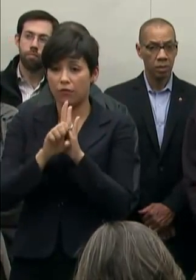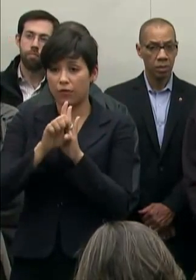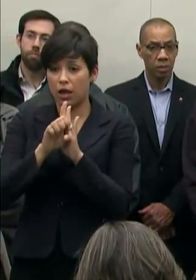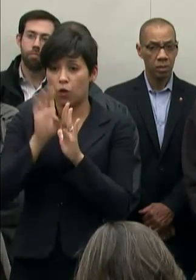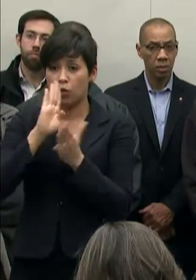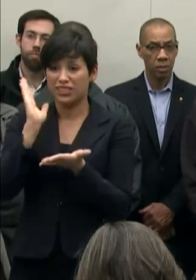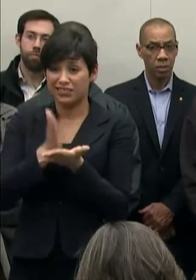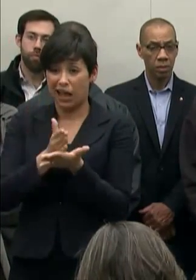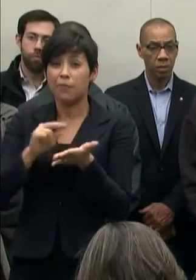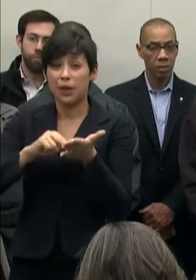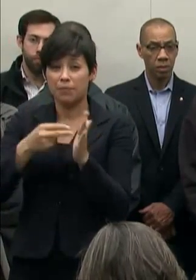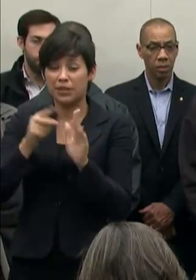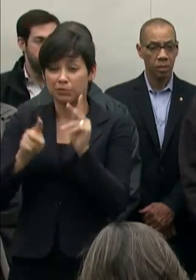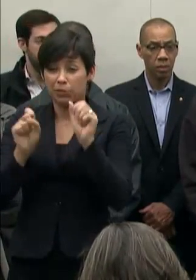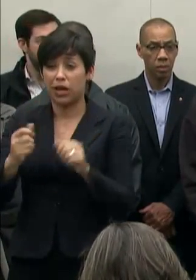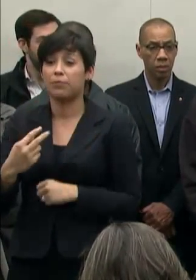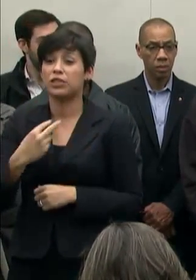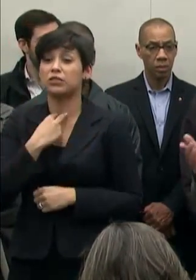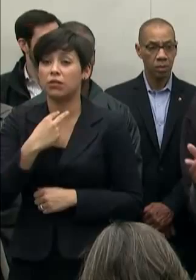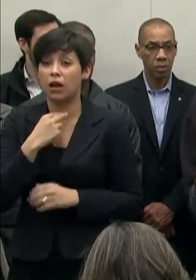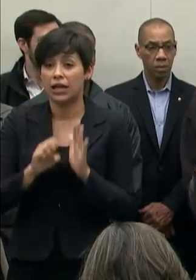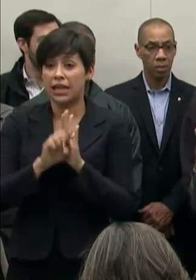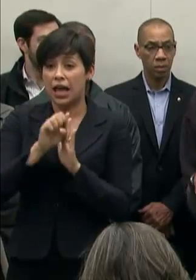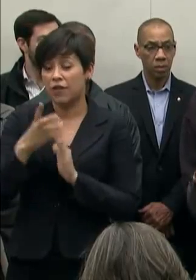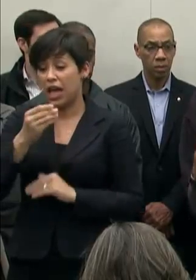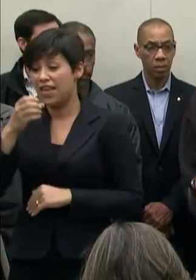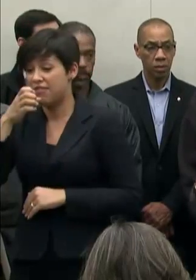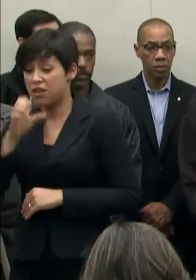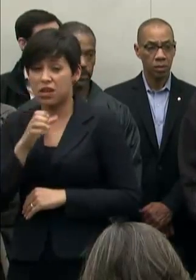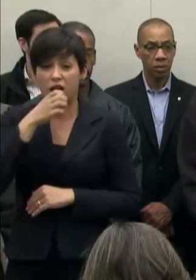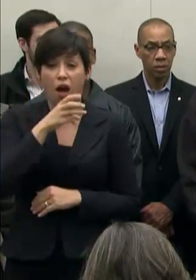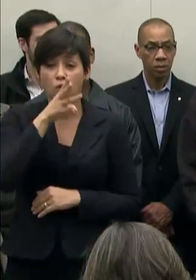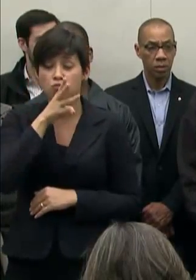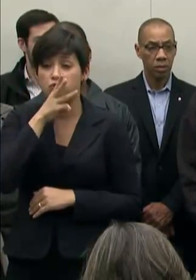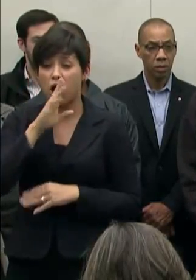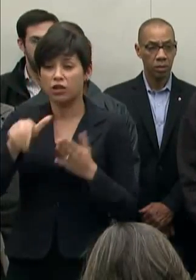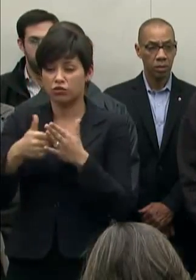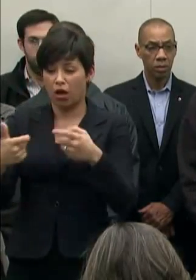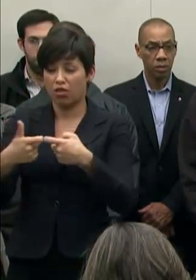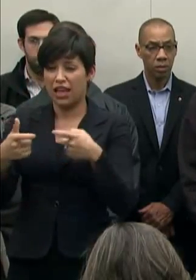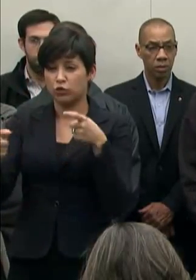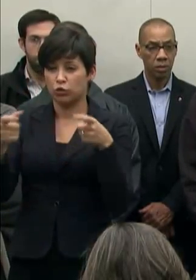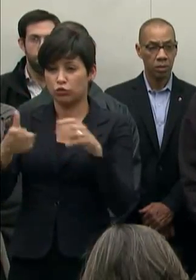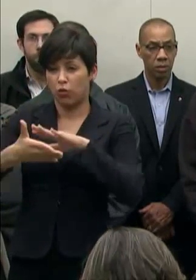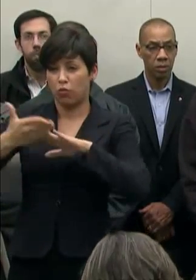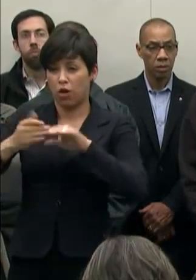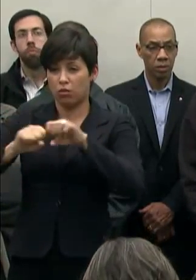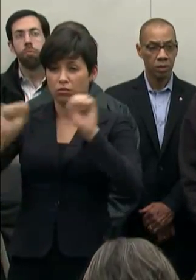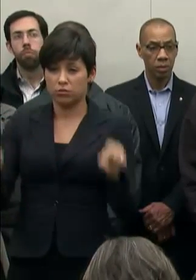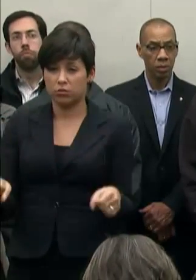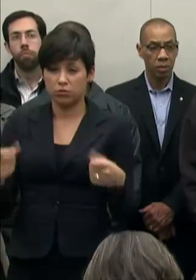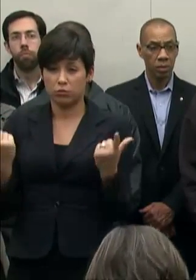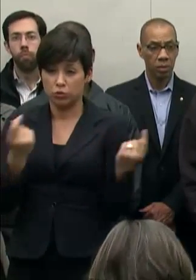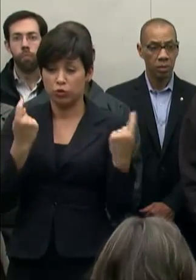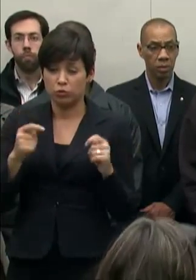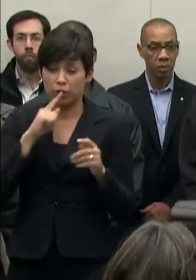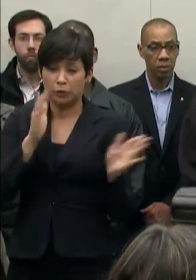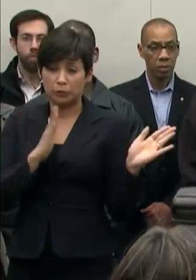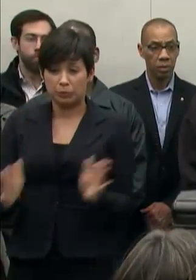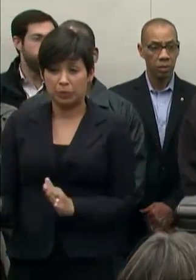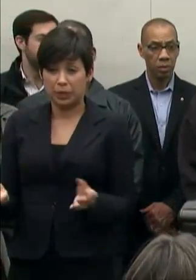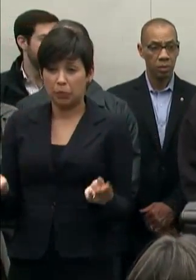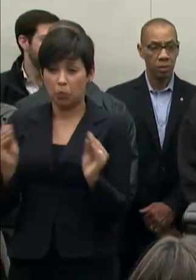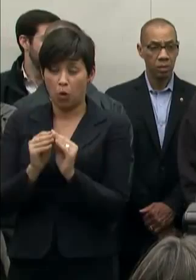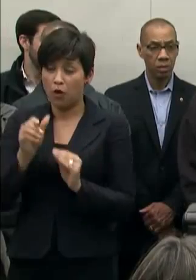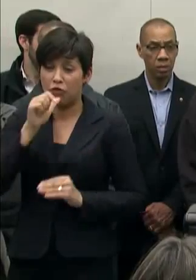people could be trapped in them. And the heat and hot water, it's all the electrical controls for that. So we're just trying to prepare. And they're